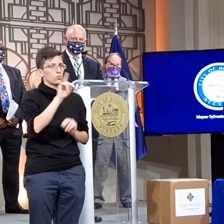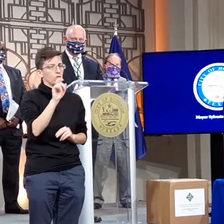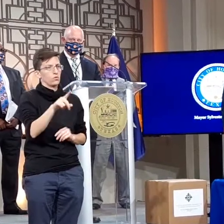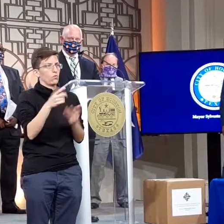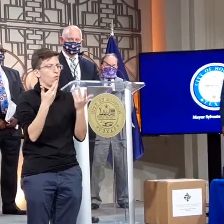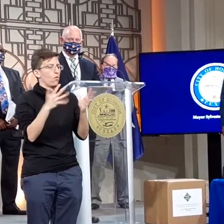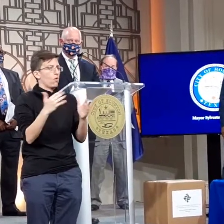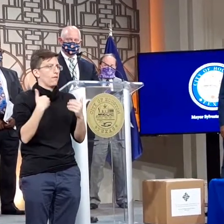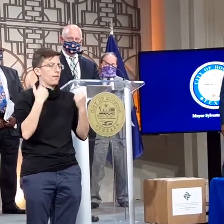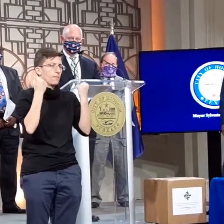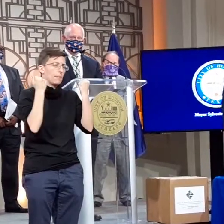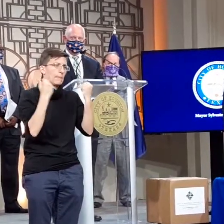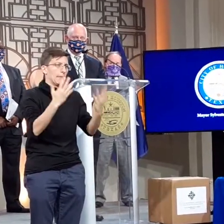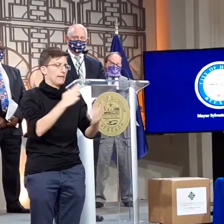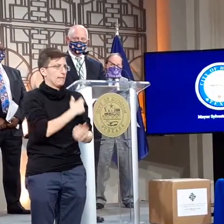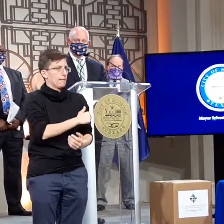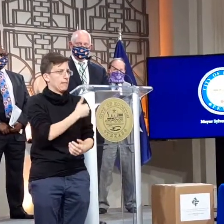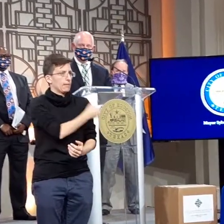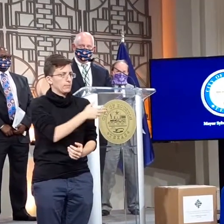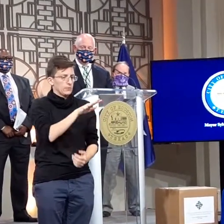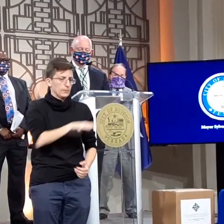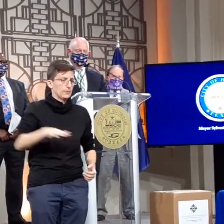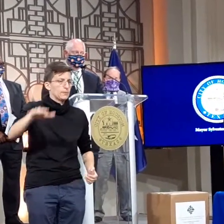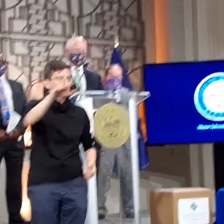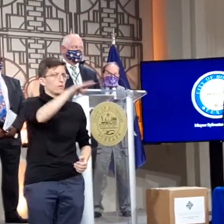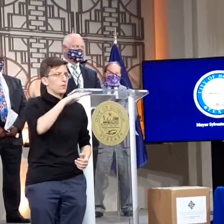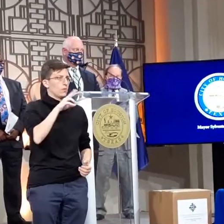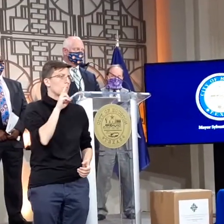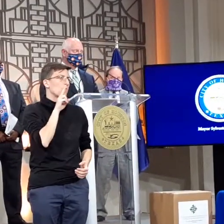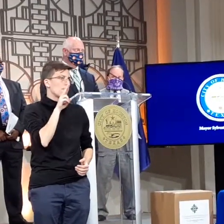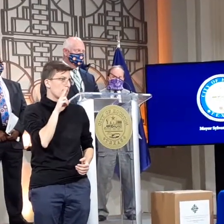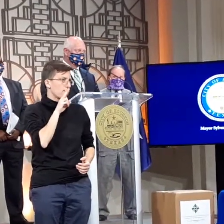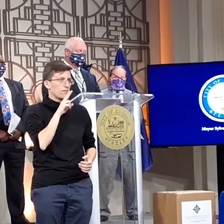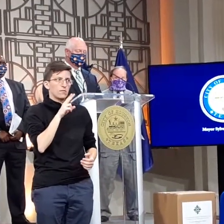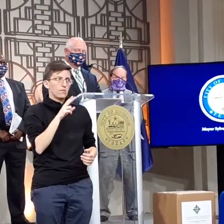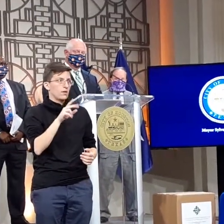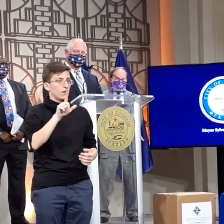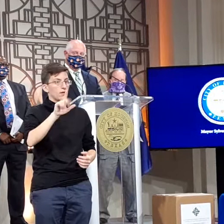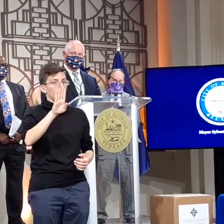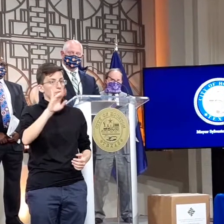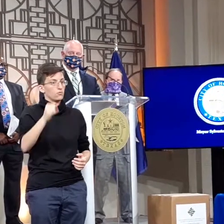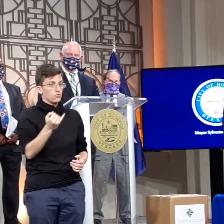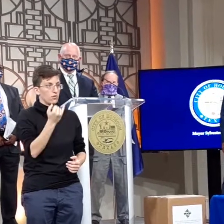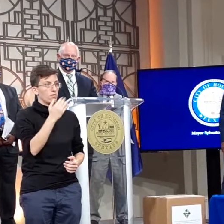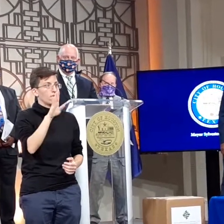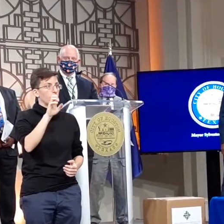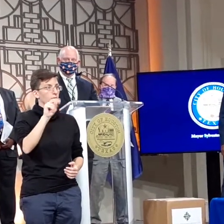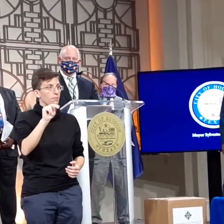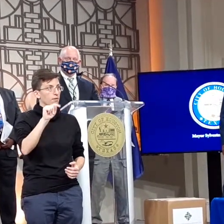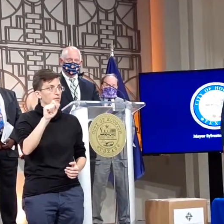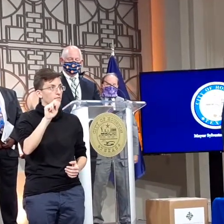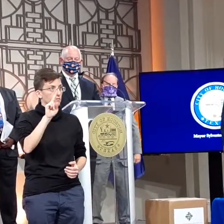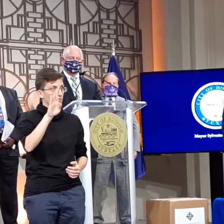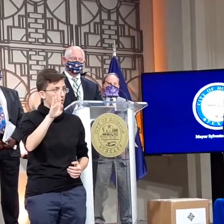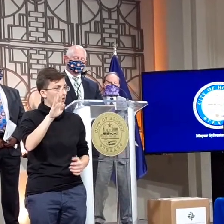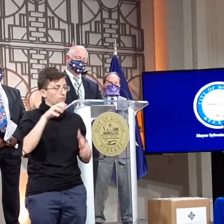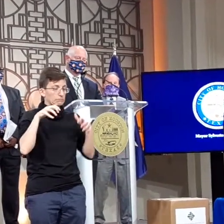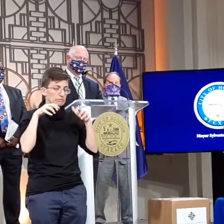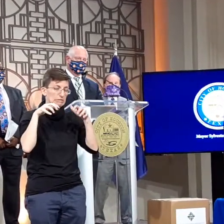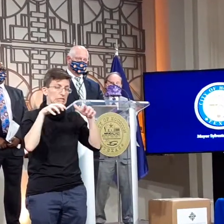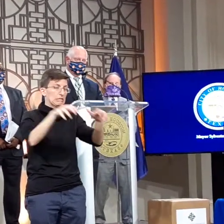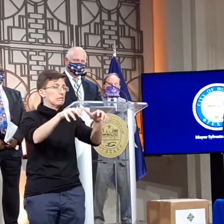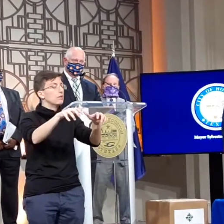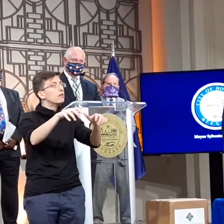number of hospitals in the Houston area that are saturated, LBJ and Ntuba in particular, and we have others that have been saturated and